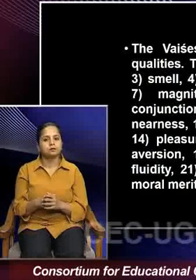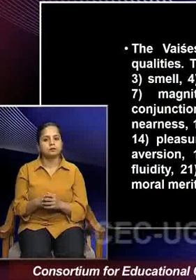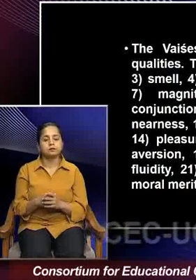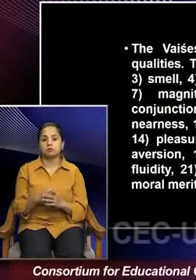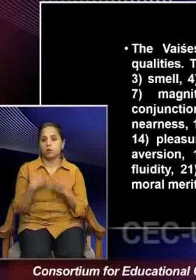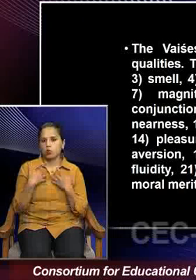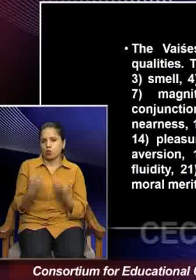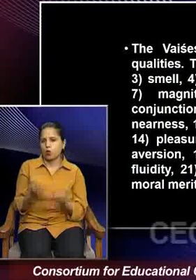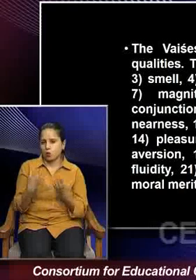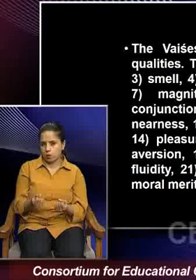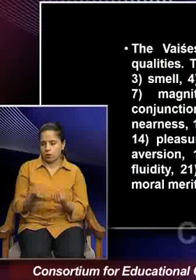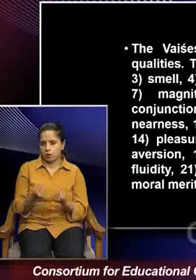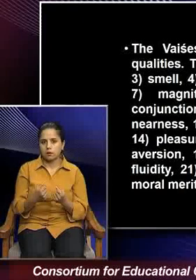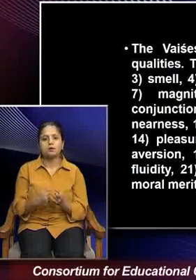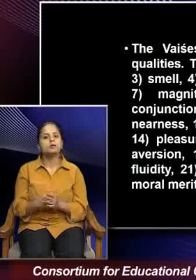desire,